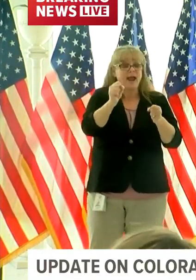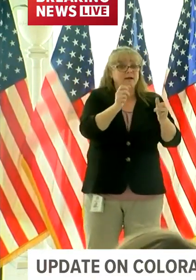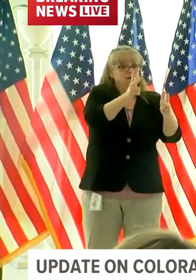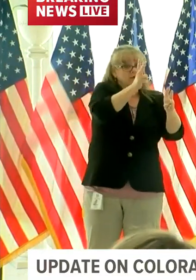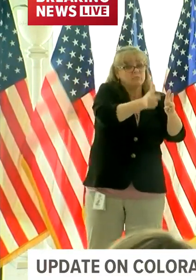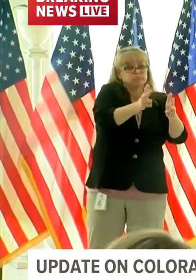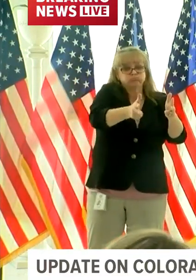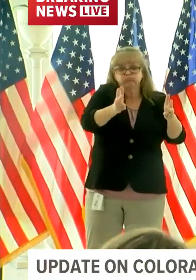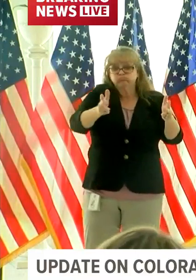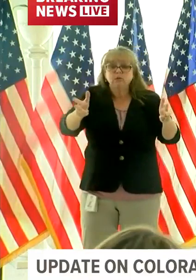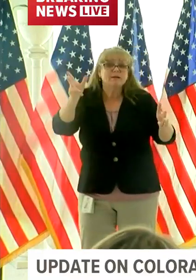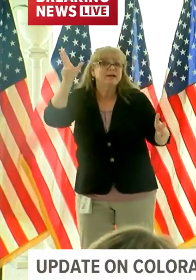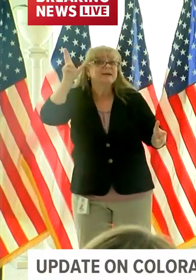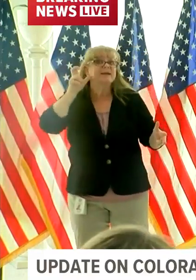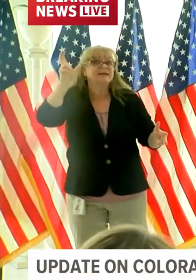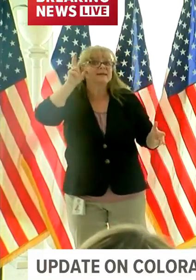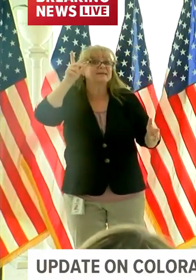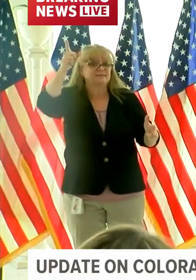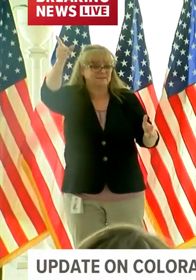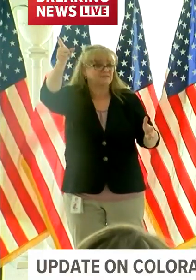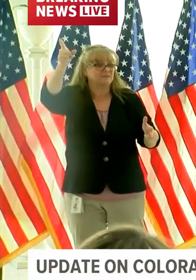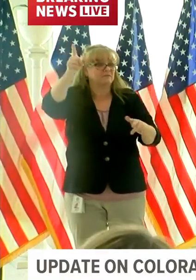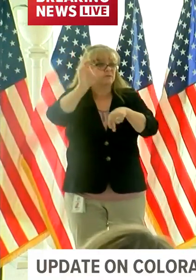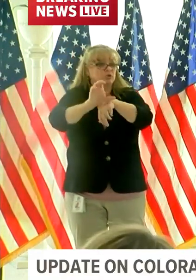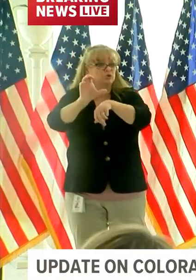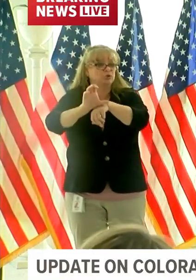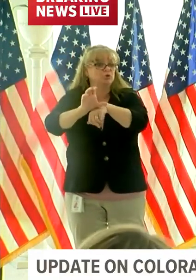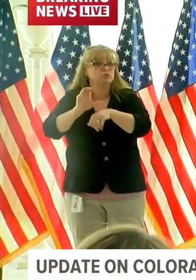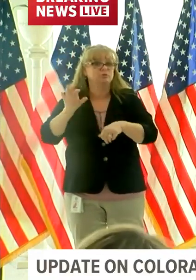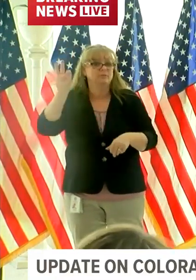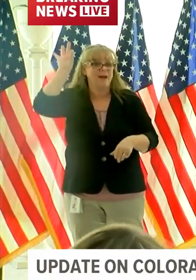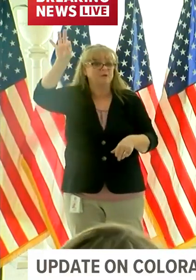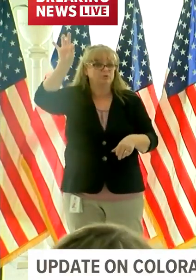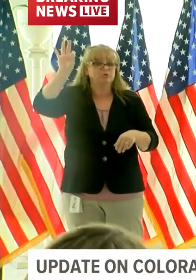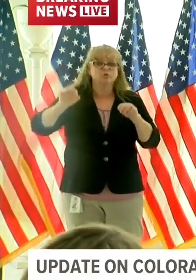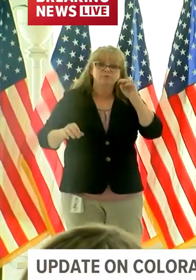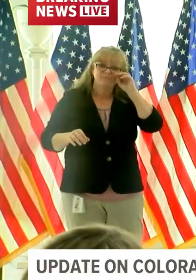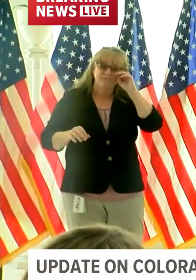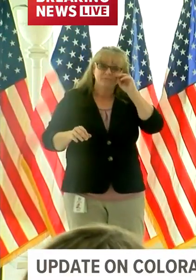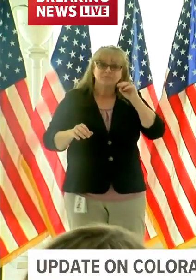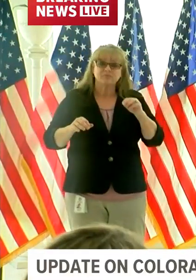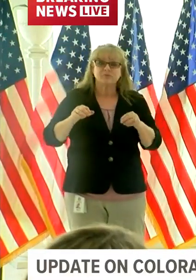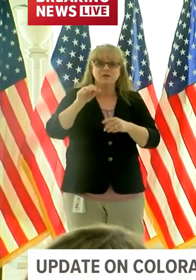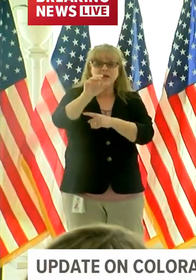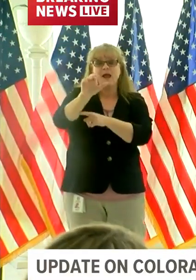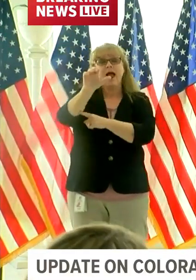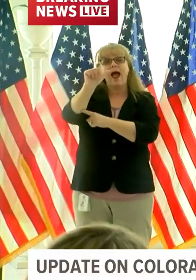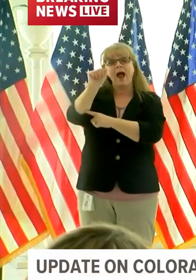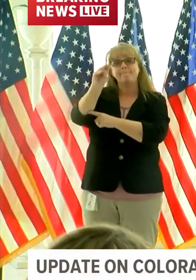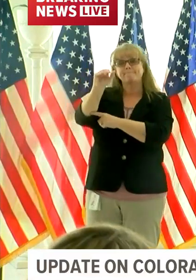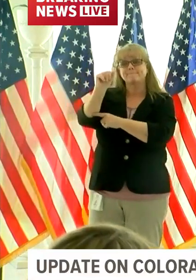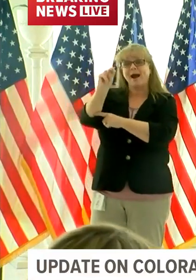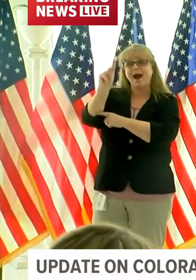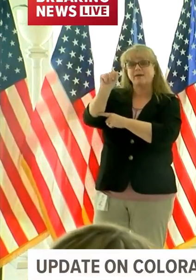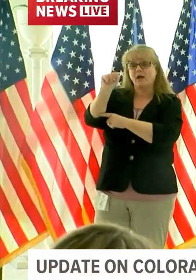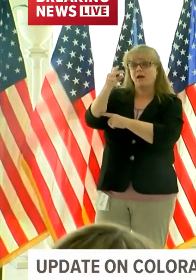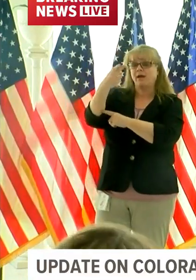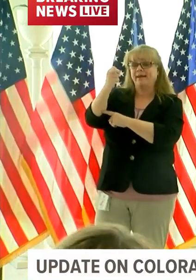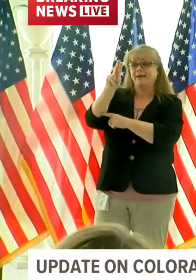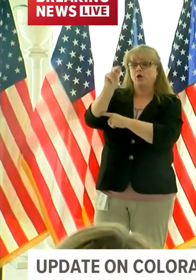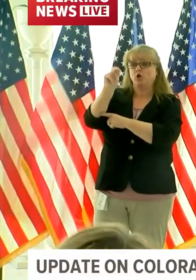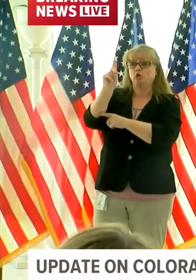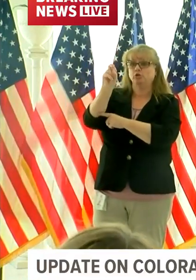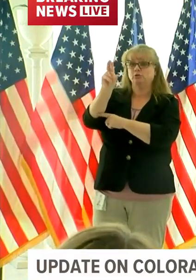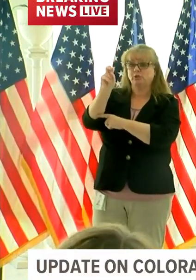pastor group of people and we have Amanda Henderson, who is the executive director of the Interfaith Council, also the co-chair of the